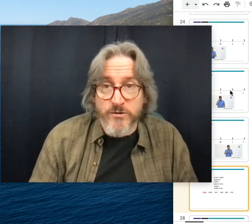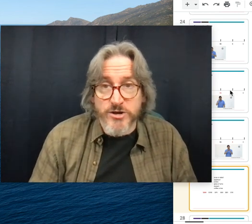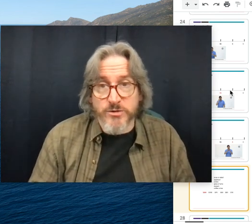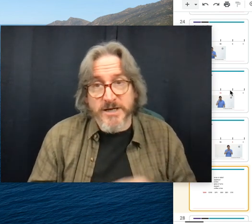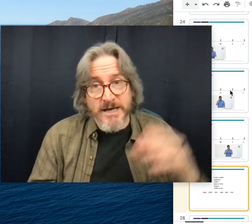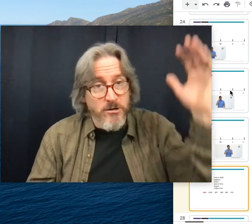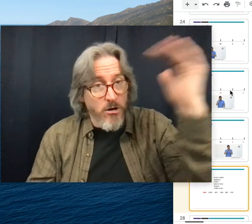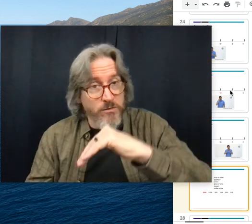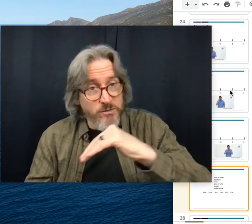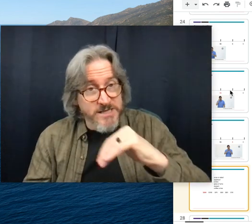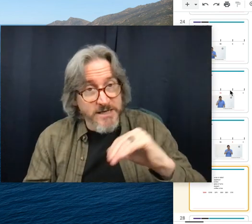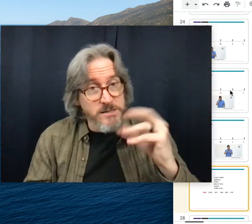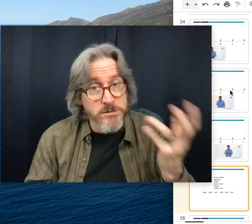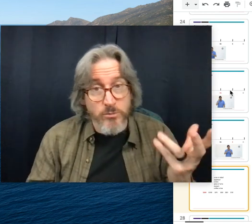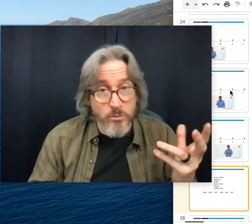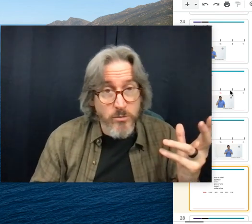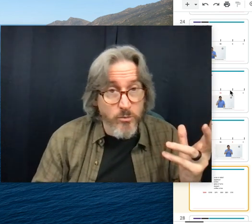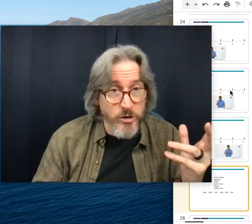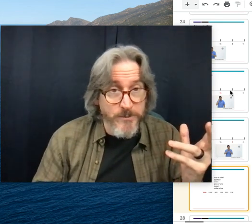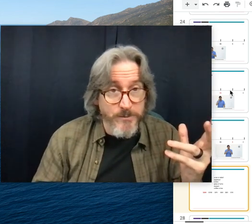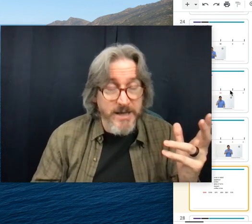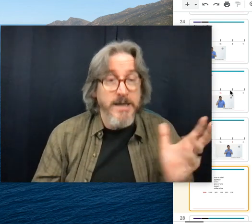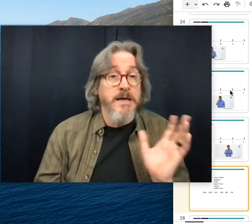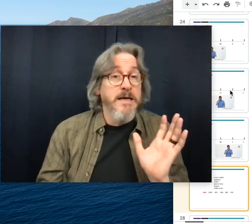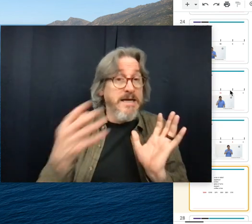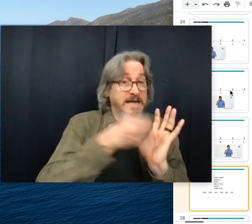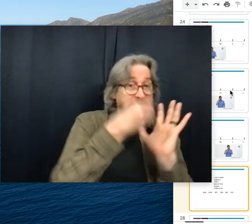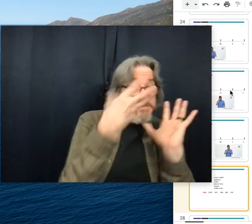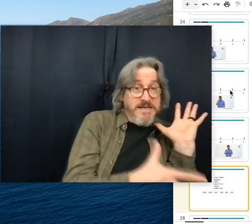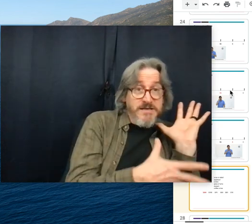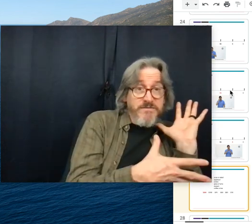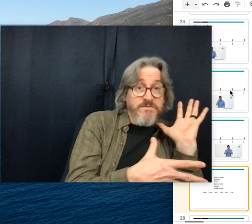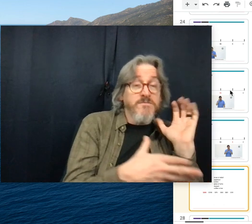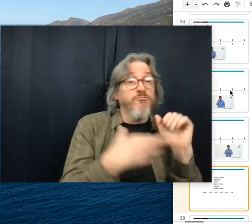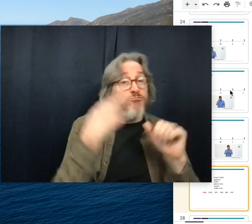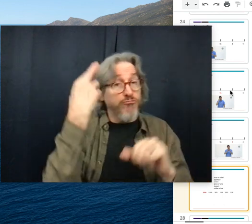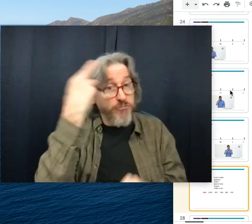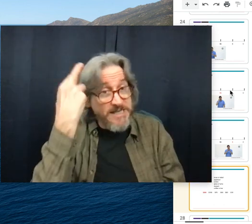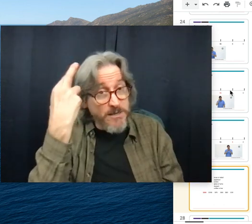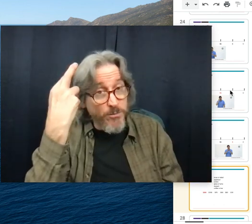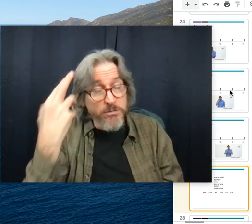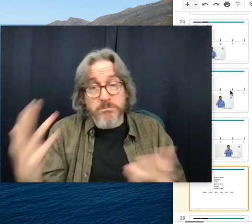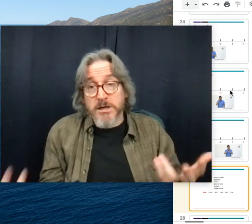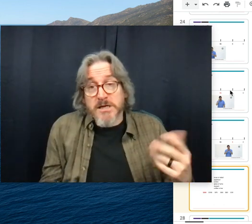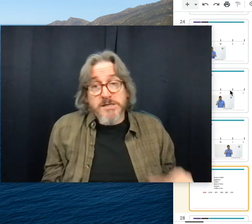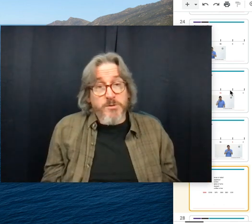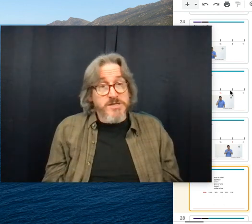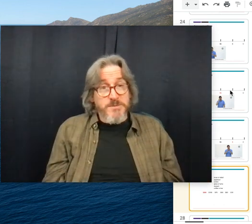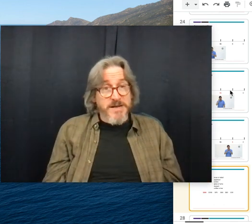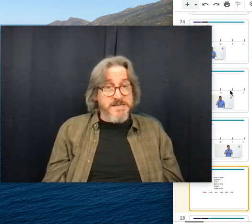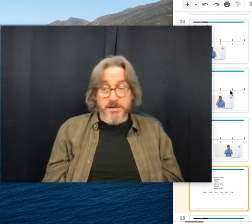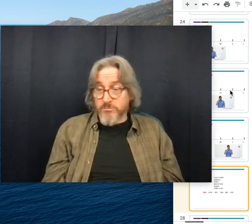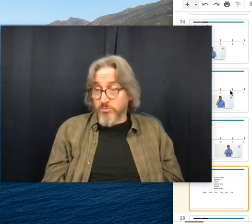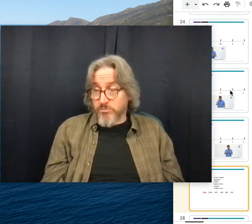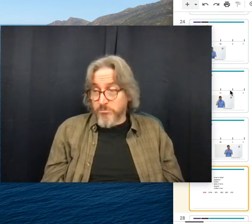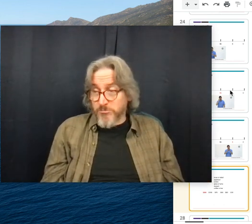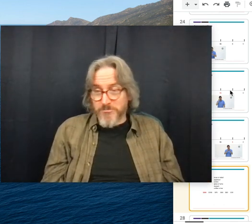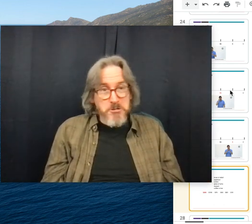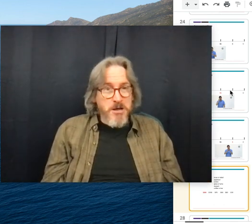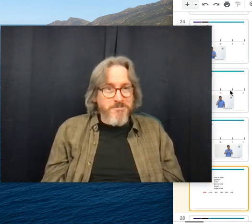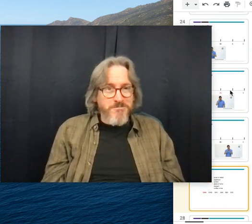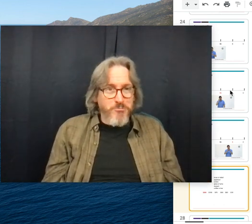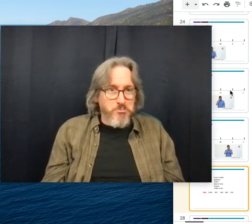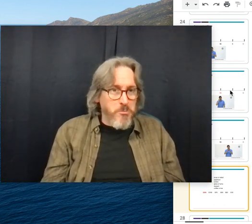a menu for two to get all those things? Would it be expensive? Reasonable? Suppose it depends on